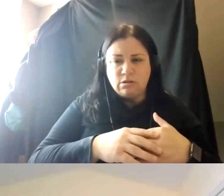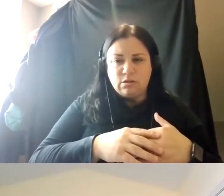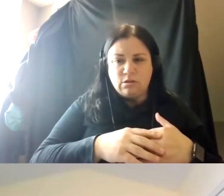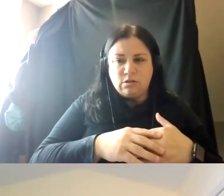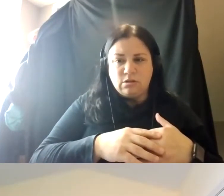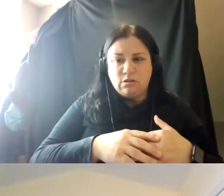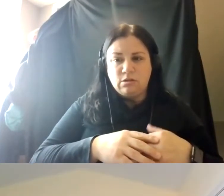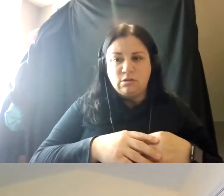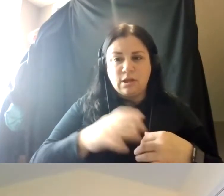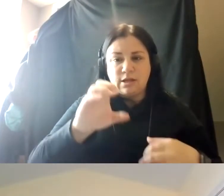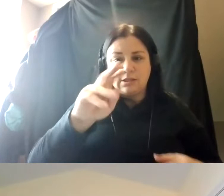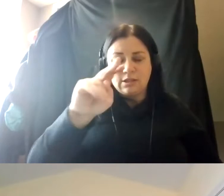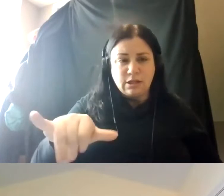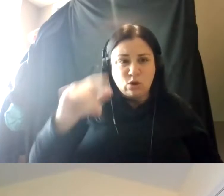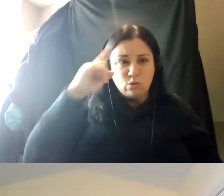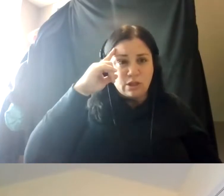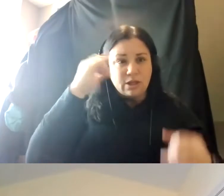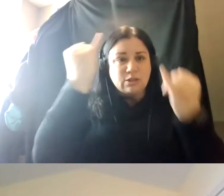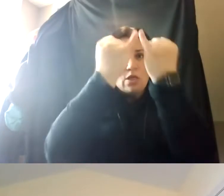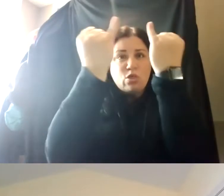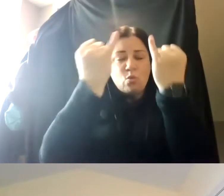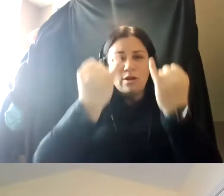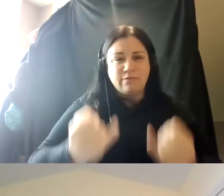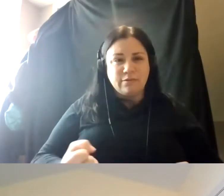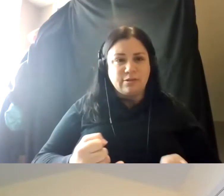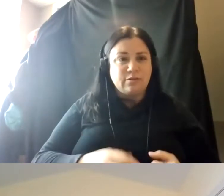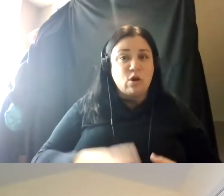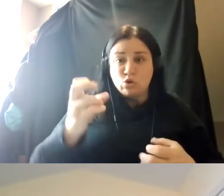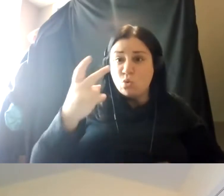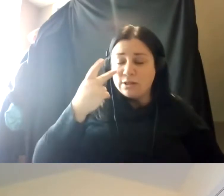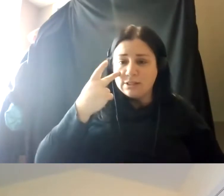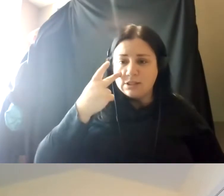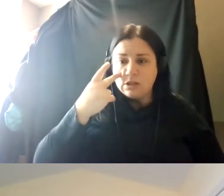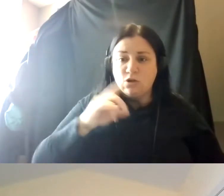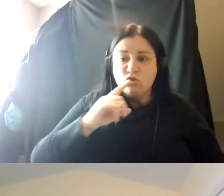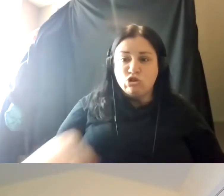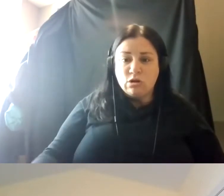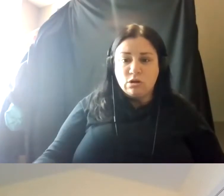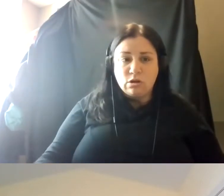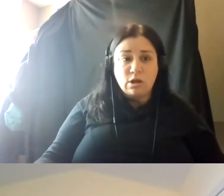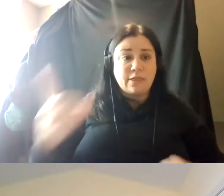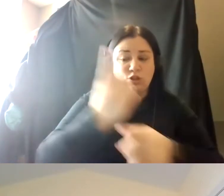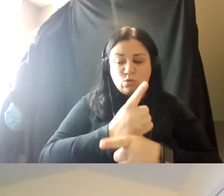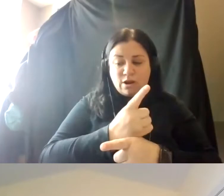Cindy, Mm-hmm. do you want to see it? Sure. Oh my God, because you got it right.